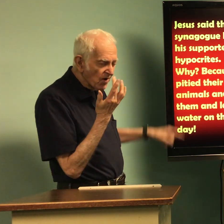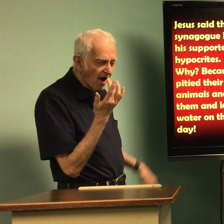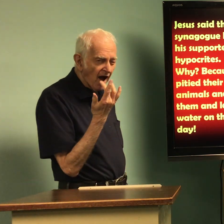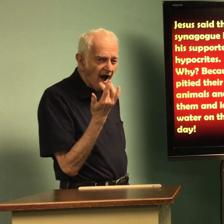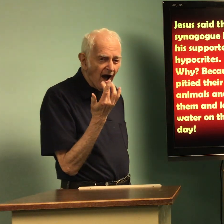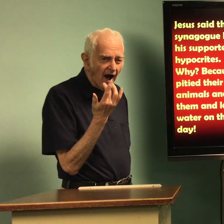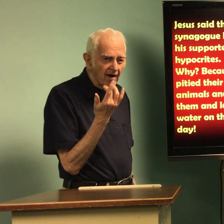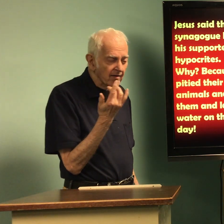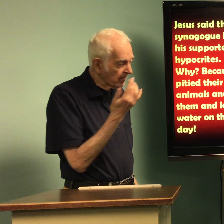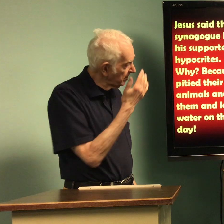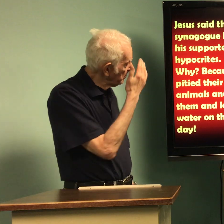Why?